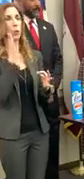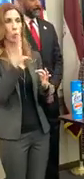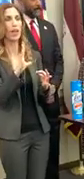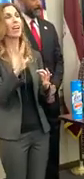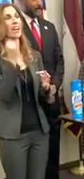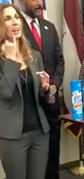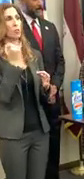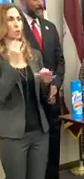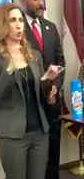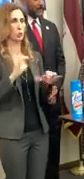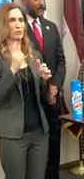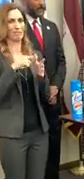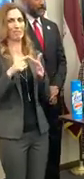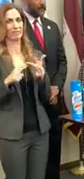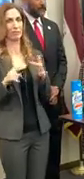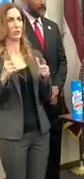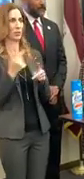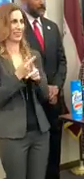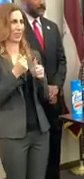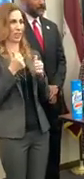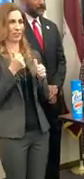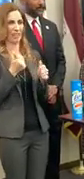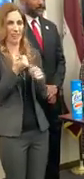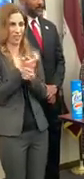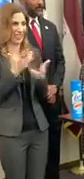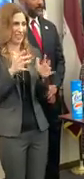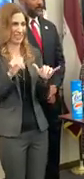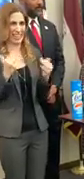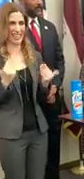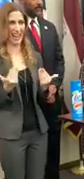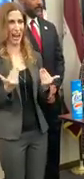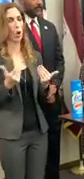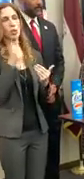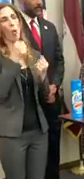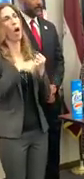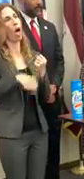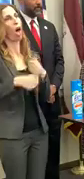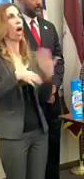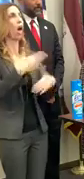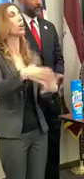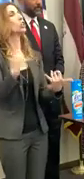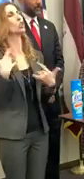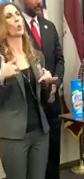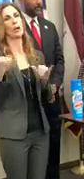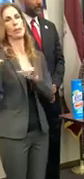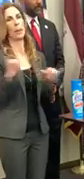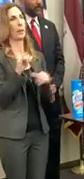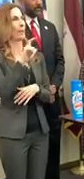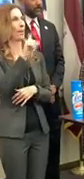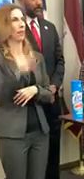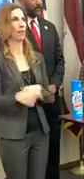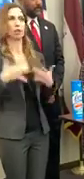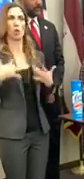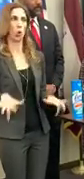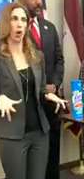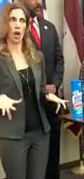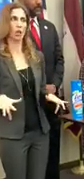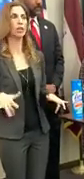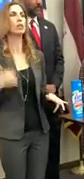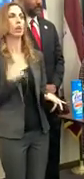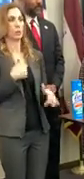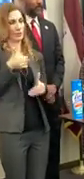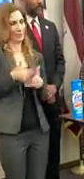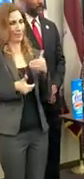stop this thing now, rather than let it drag on. As I said yesterday, we don't want to be Italy. right? That's the message here. We should take